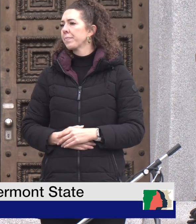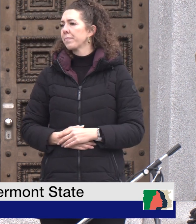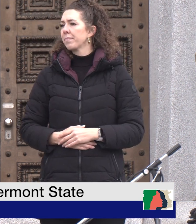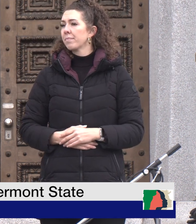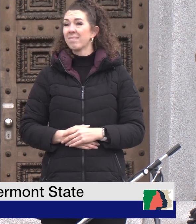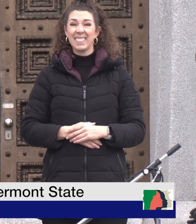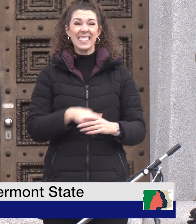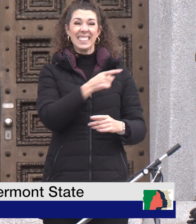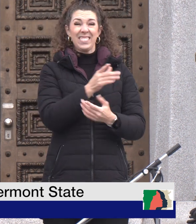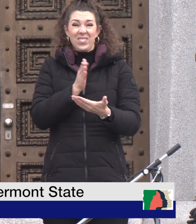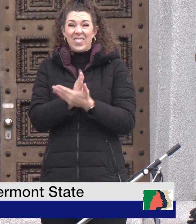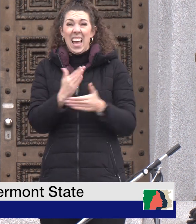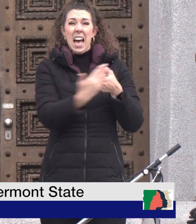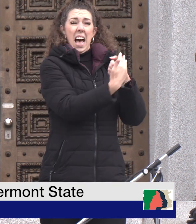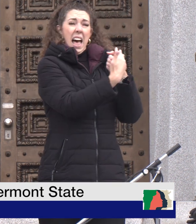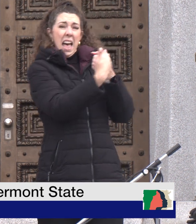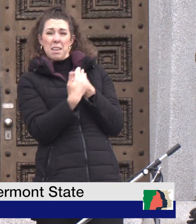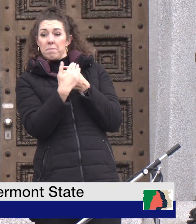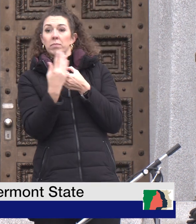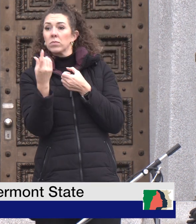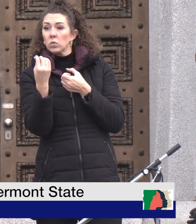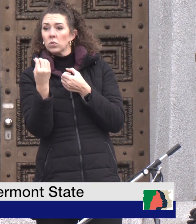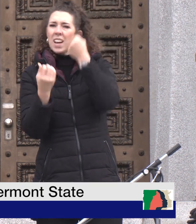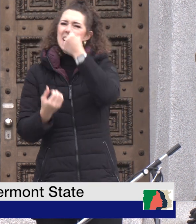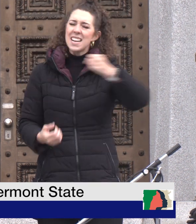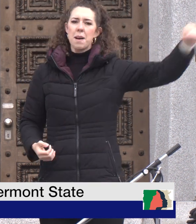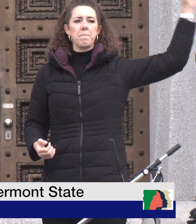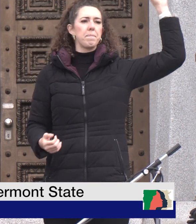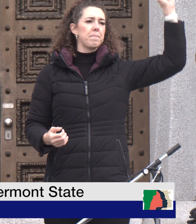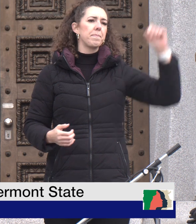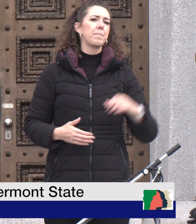When our rights are under attack, what do we do?